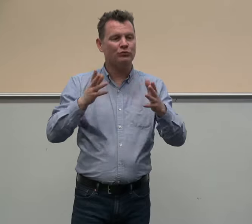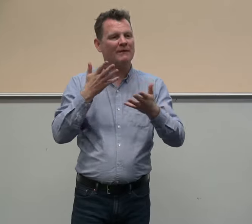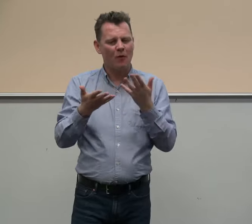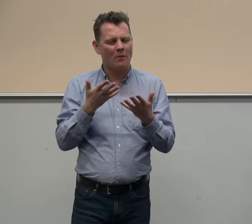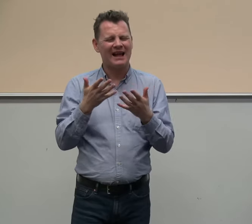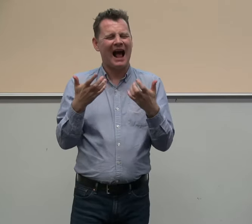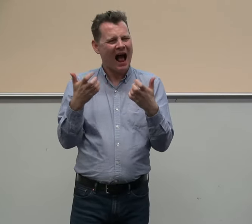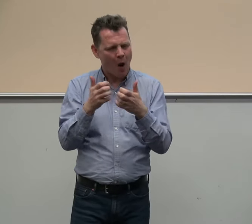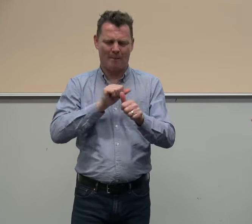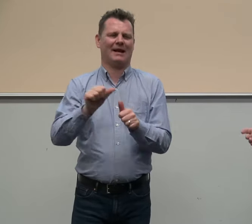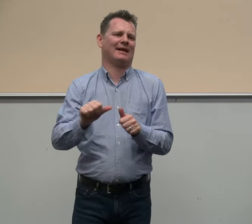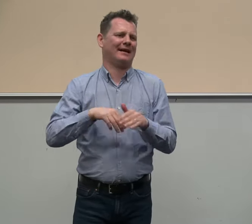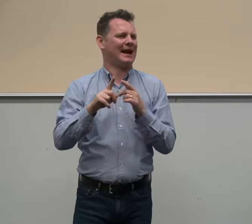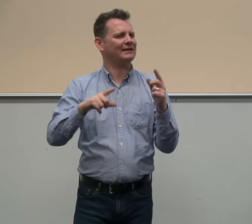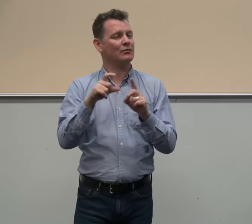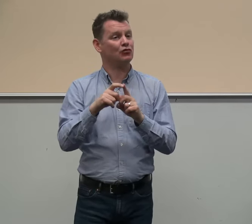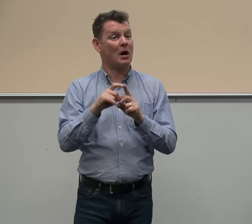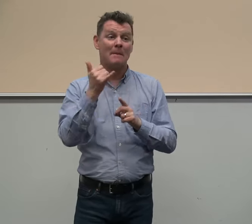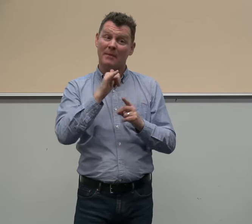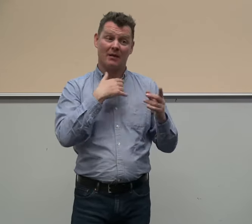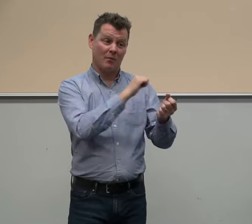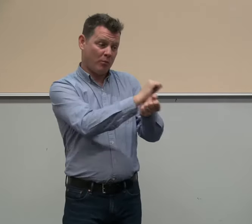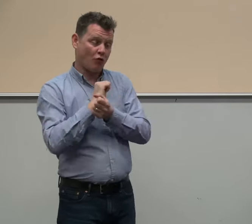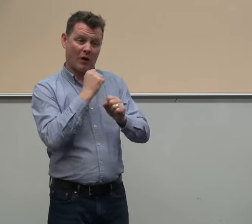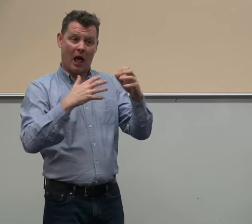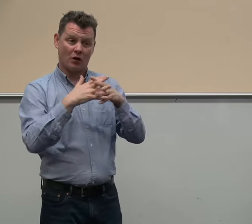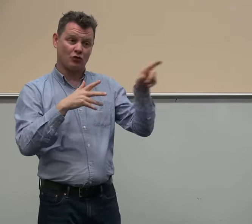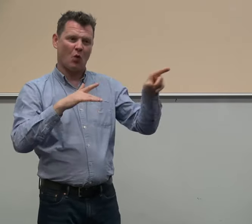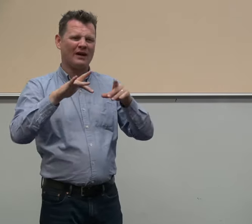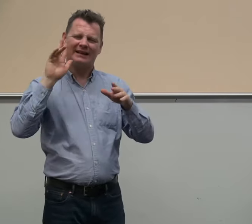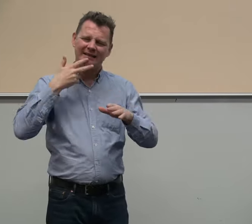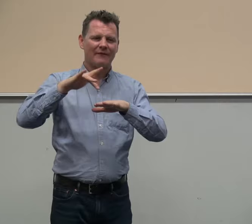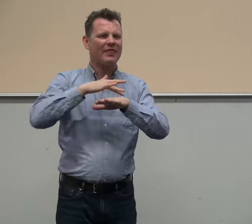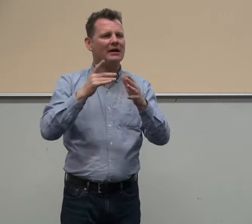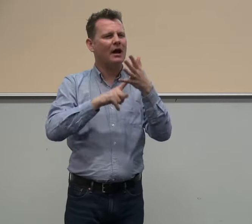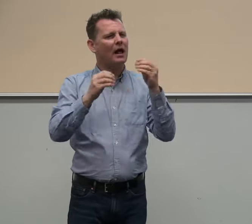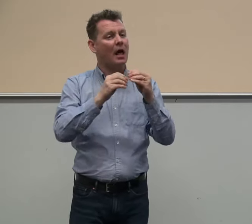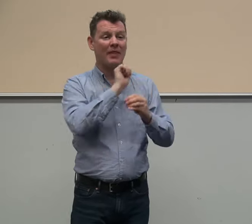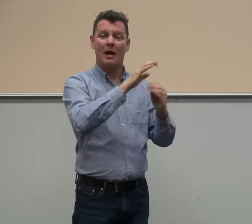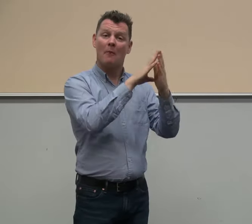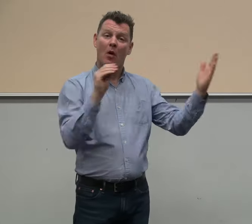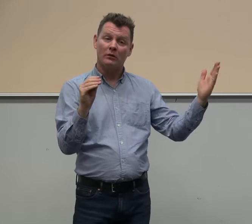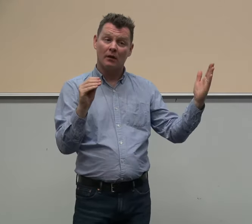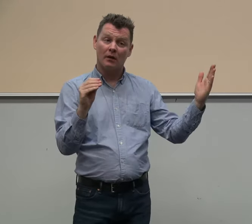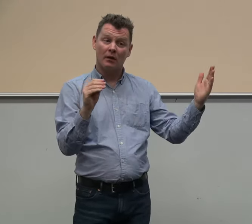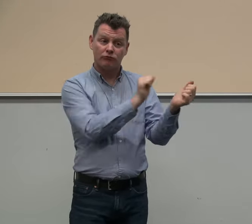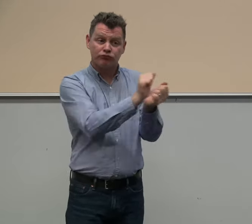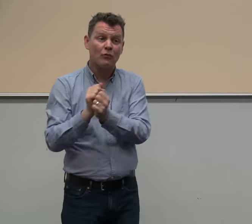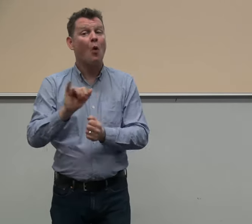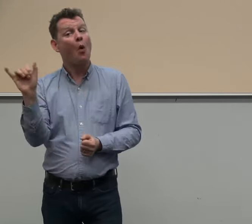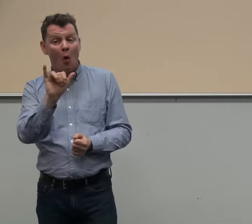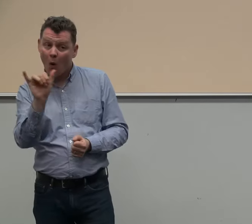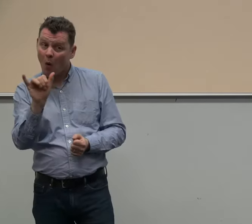be by importing a model from Glasgow Deaf Theatre Club, or it could be by working with a group of deaf